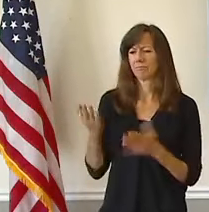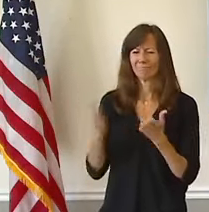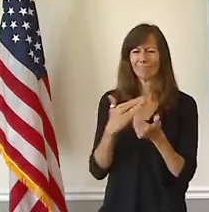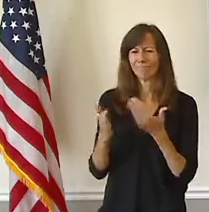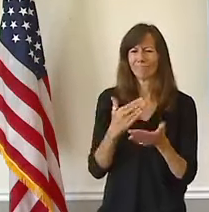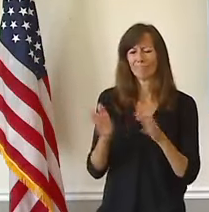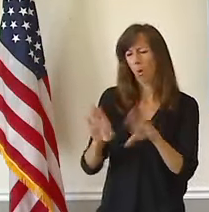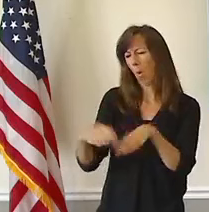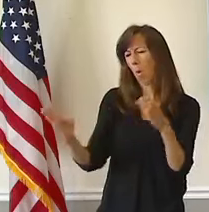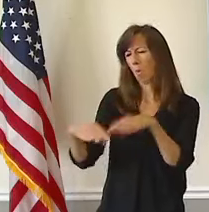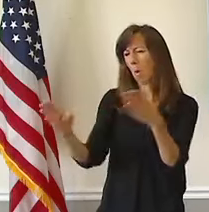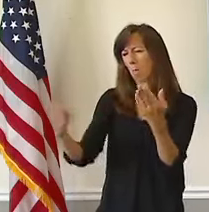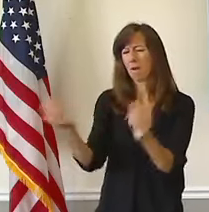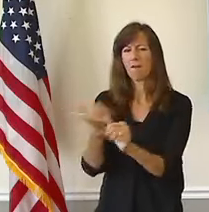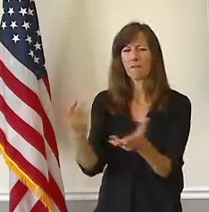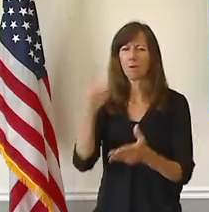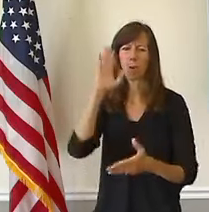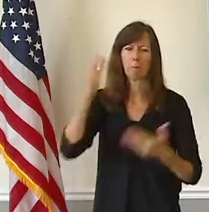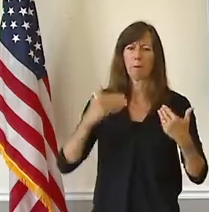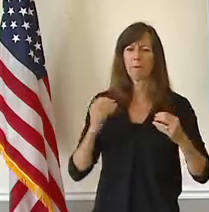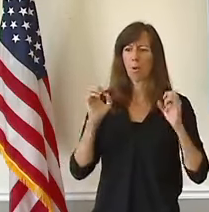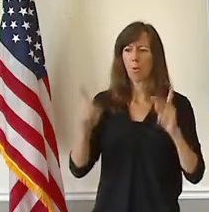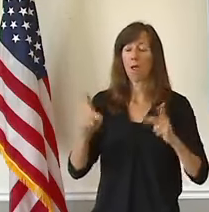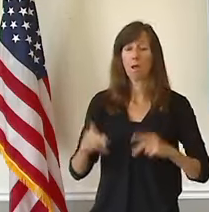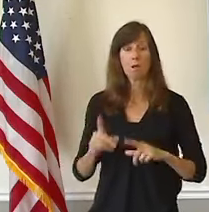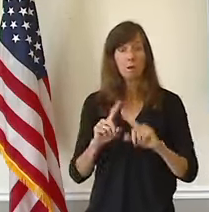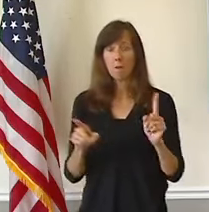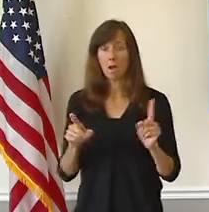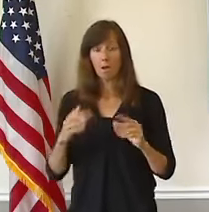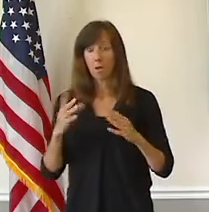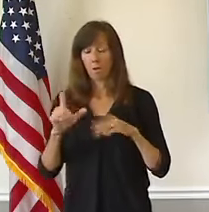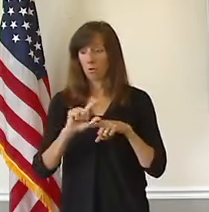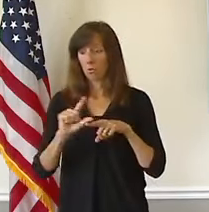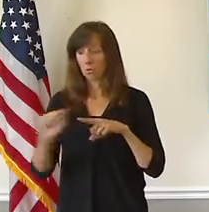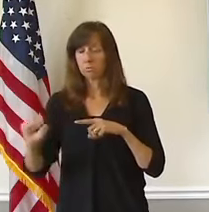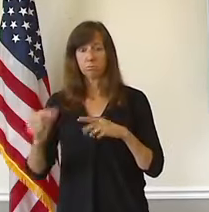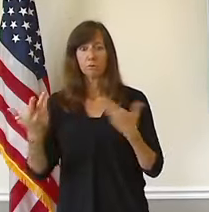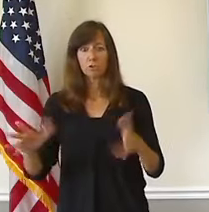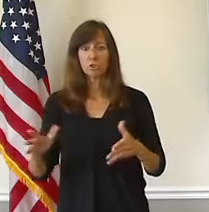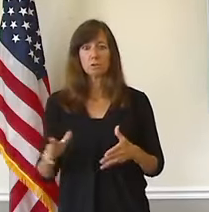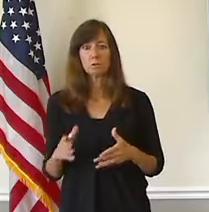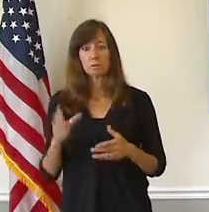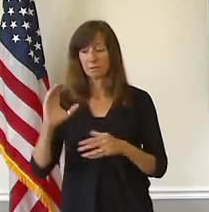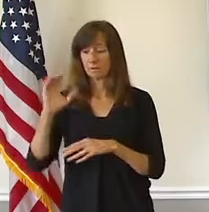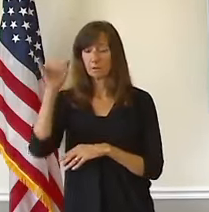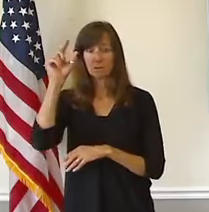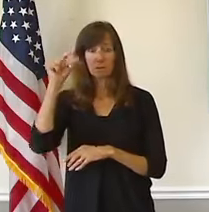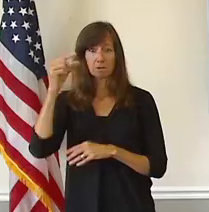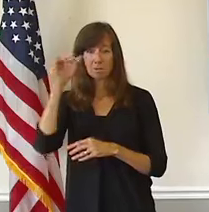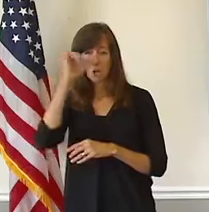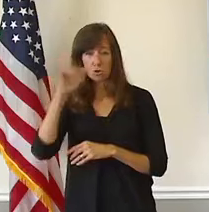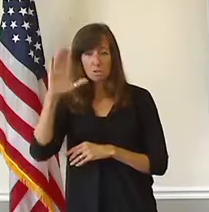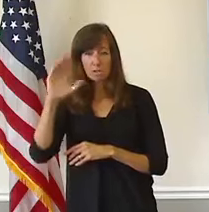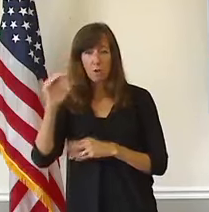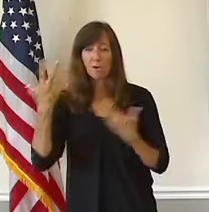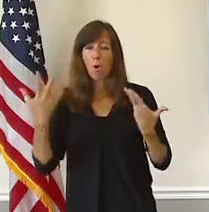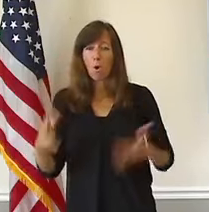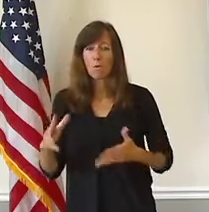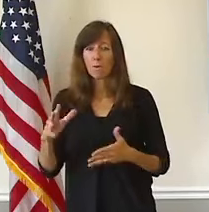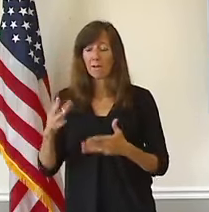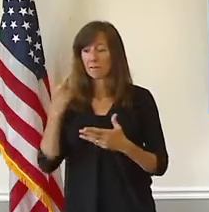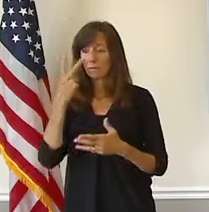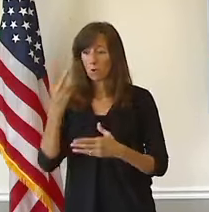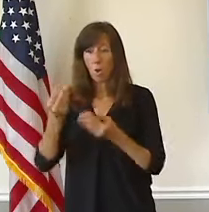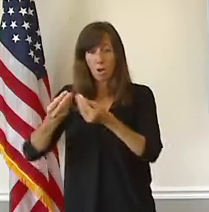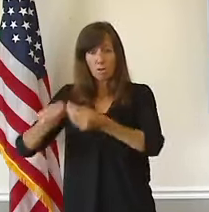we'll be okay. Well, we missed that boat. This county has already saw significant sales tax receipts. We're not going to make that